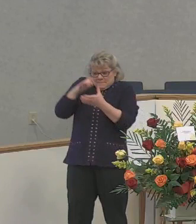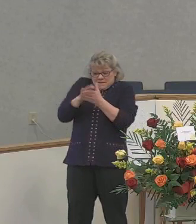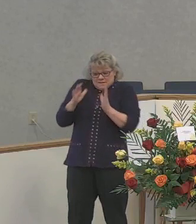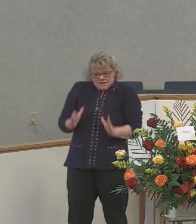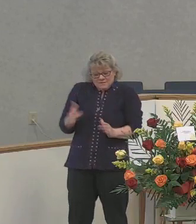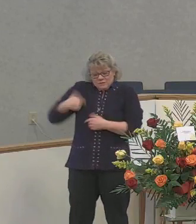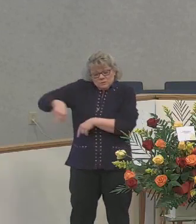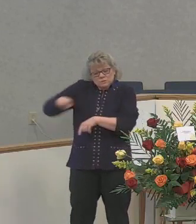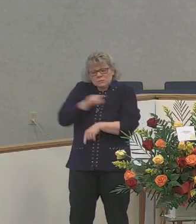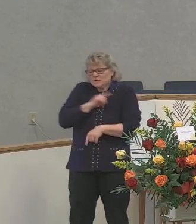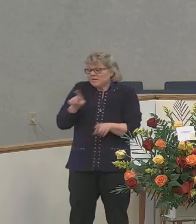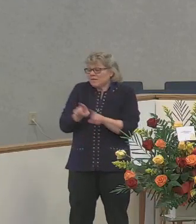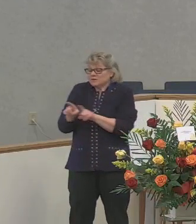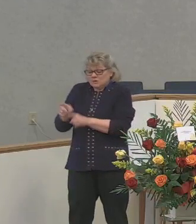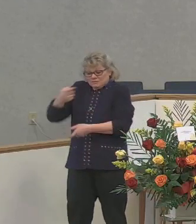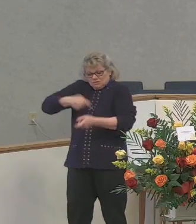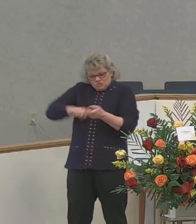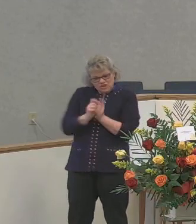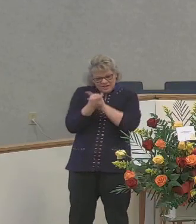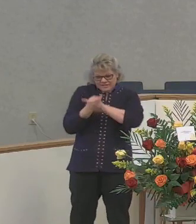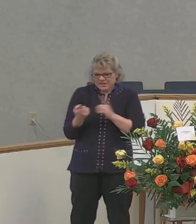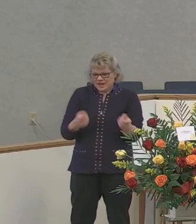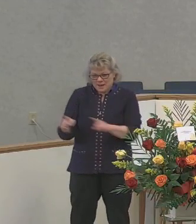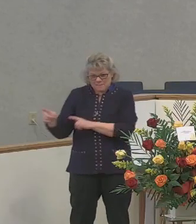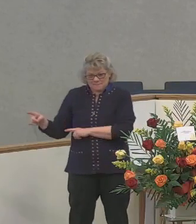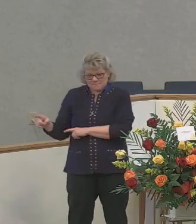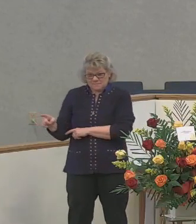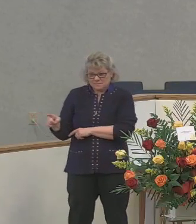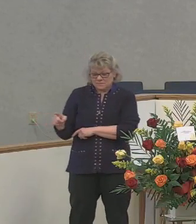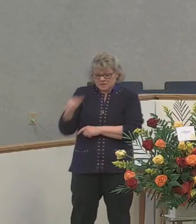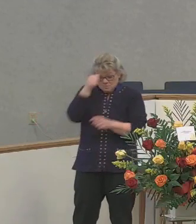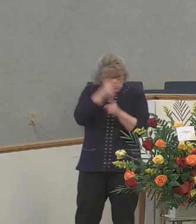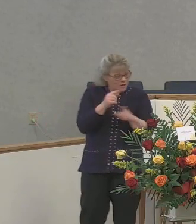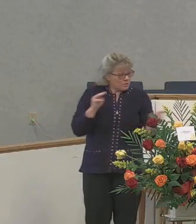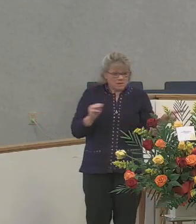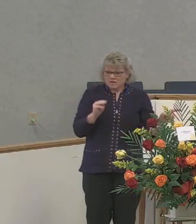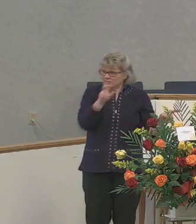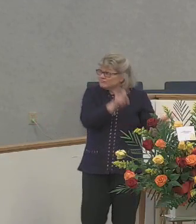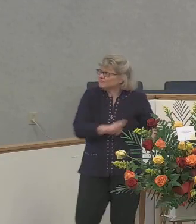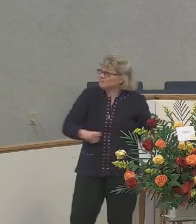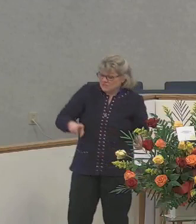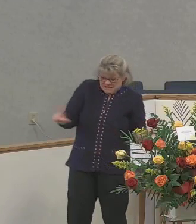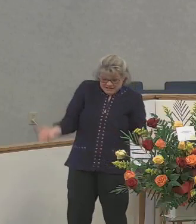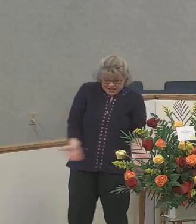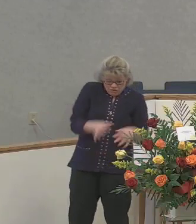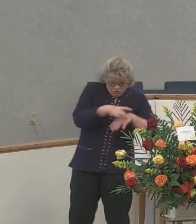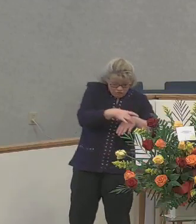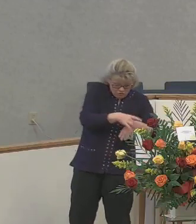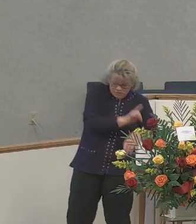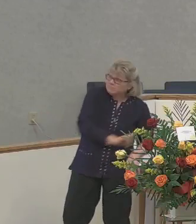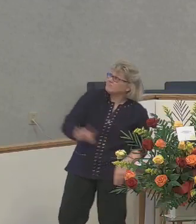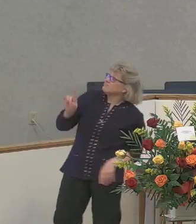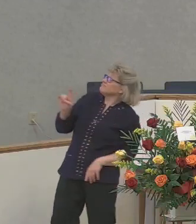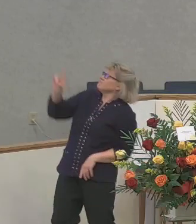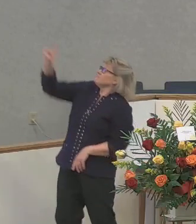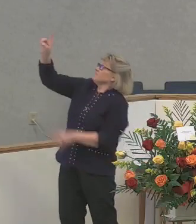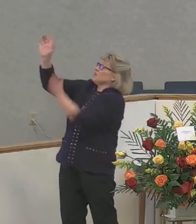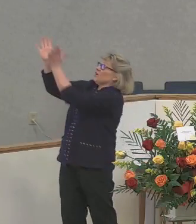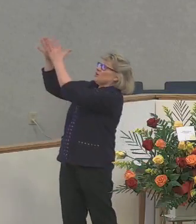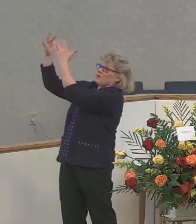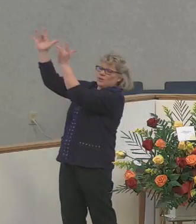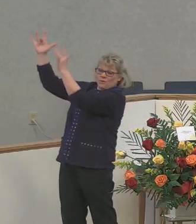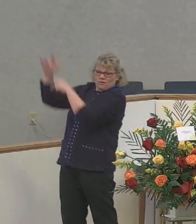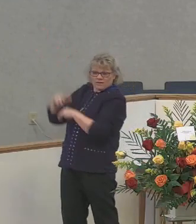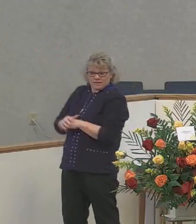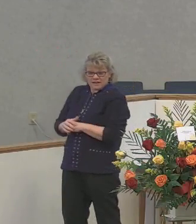also have transitions. Brother Marion has transitioned from here to glory. And